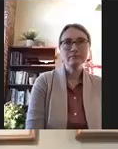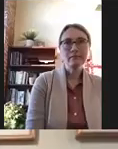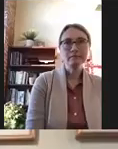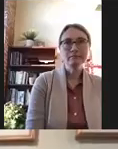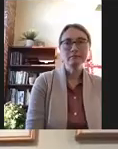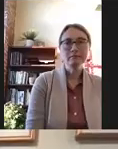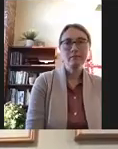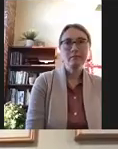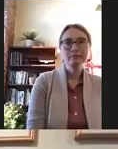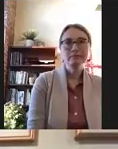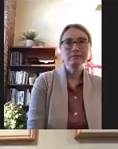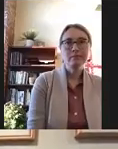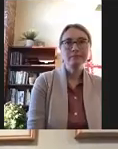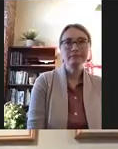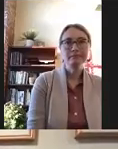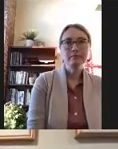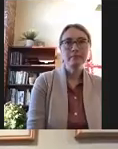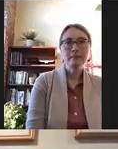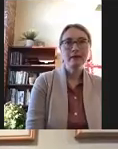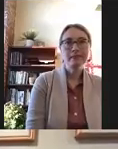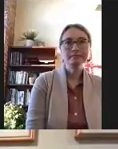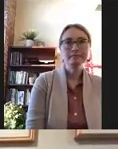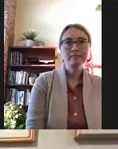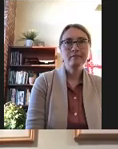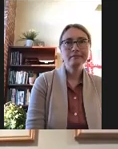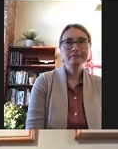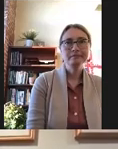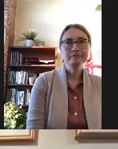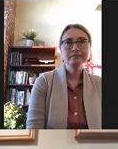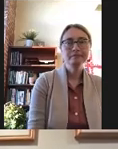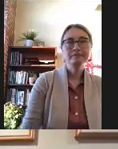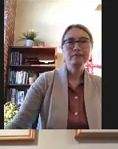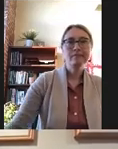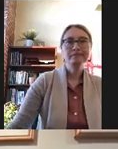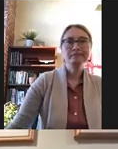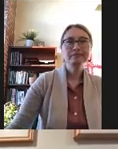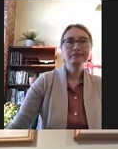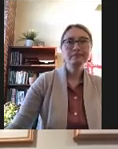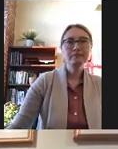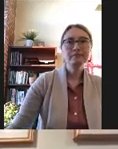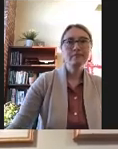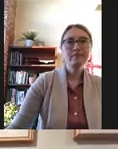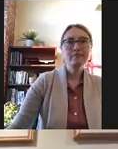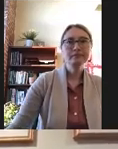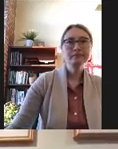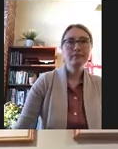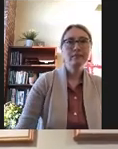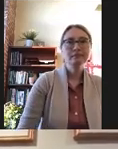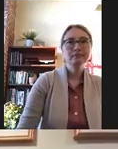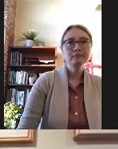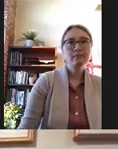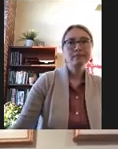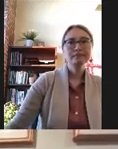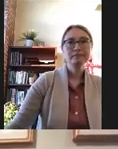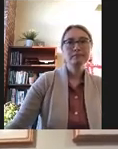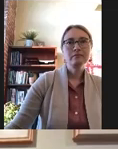her into getting to the top. And when she got to the top, she was absolutely delighted with herself. She'd never done anything like that before.